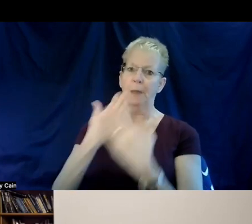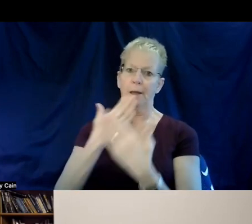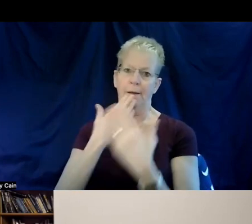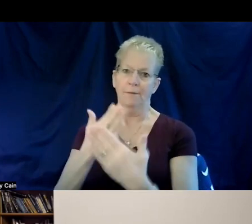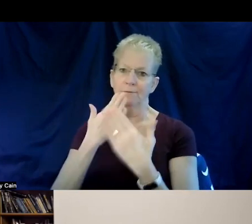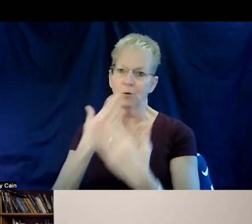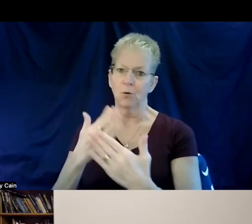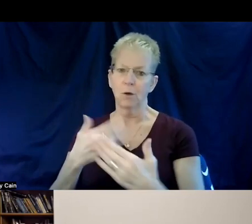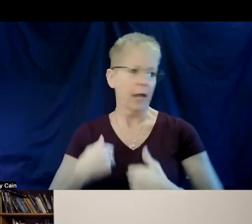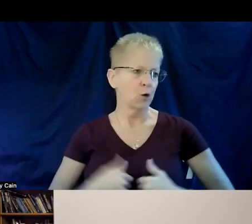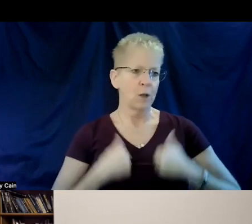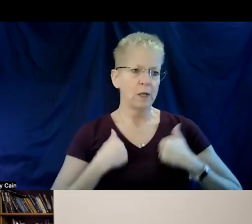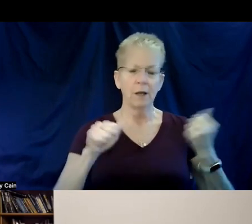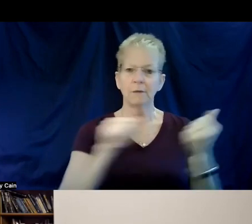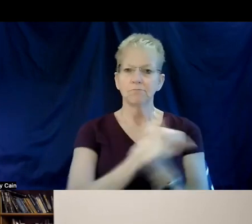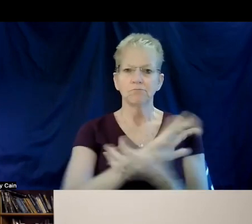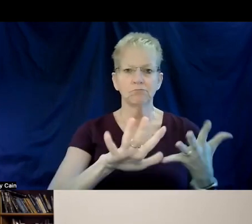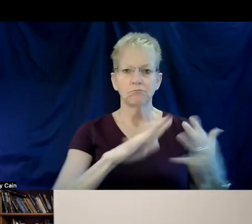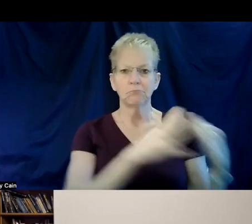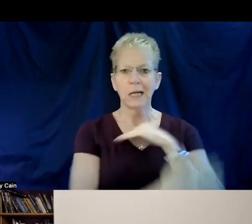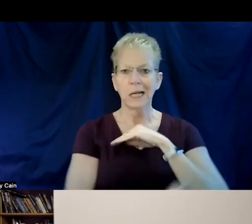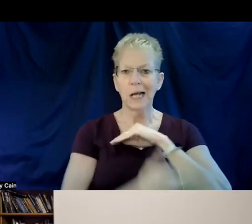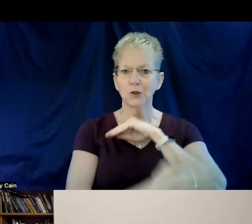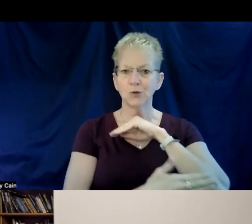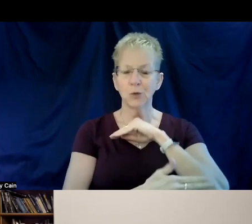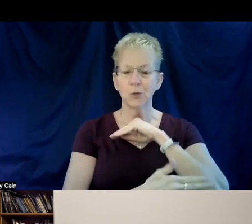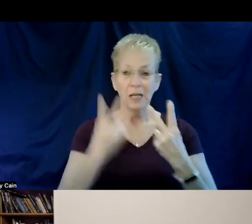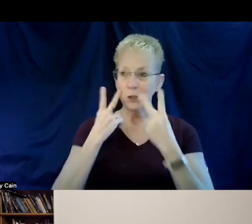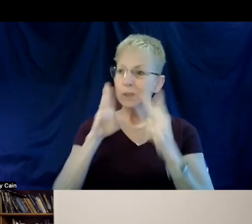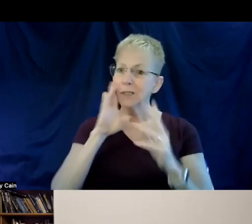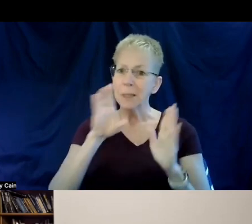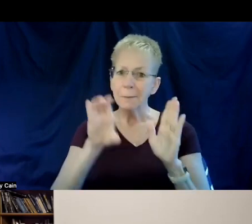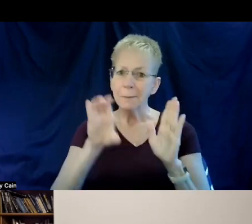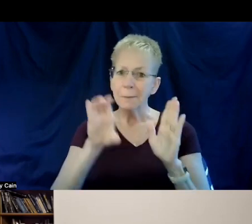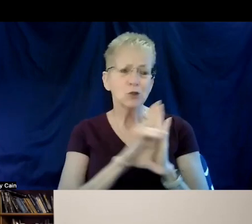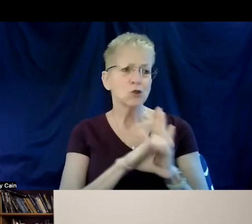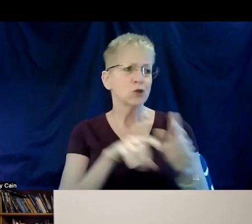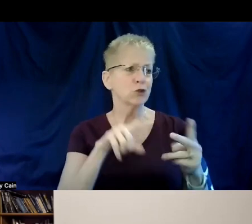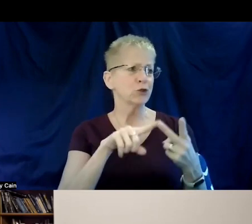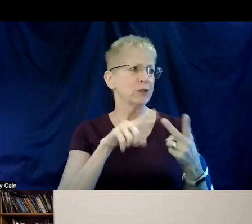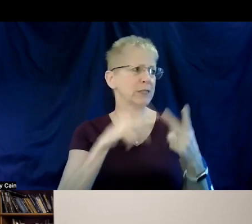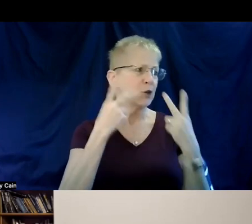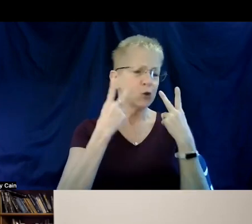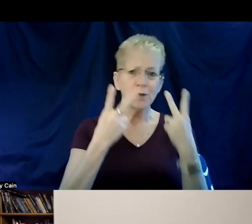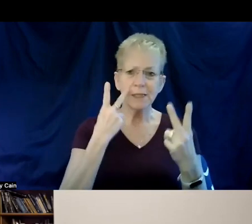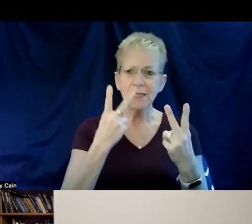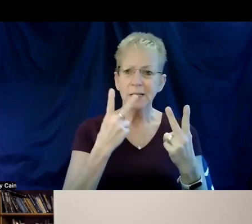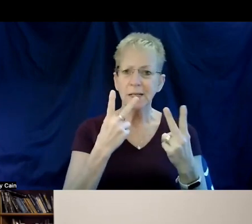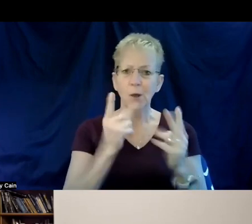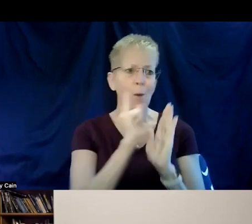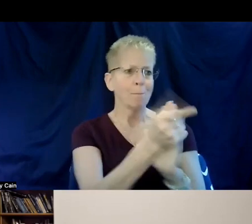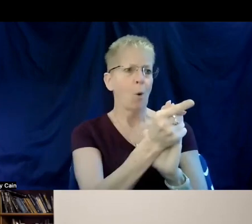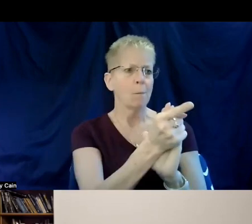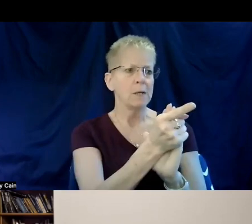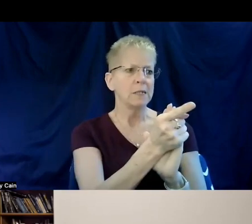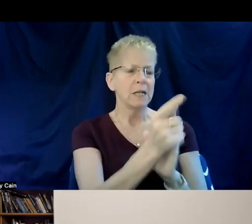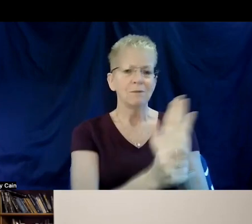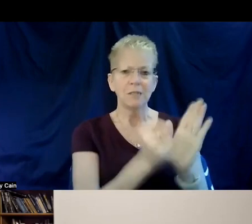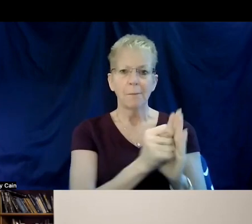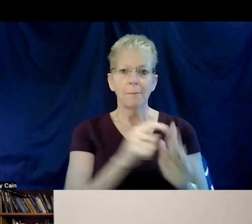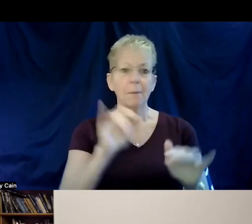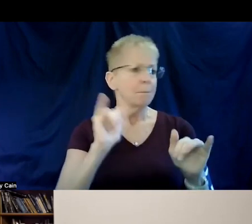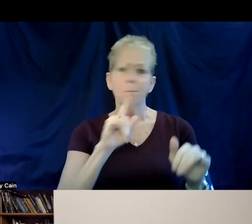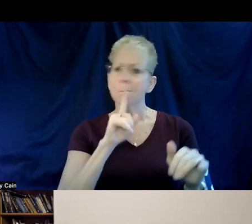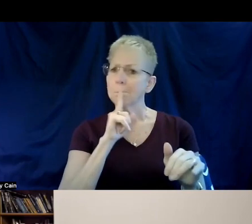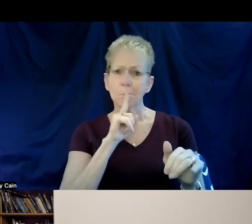live in a war-torn country, because when you see pictures and you think of it just as a moment in time, but that was their whole life.